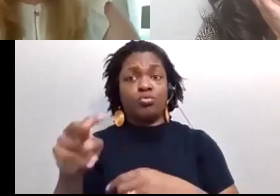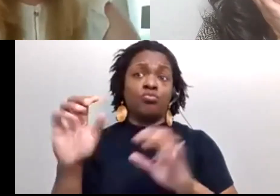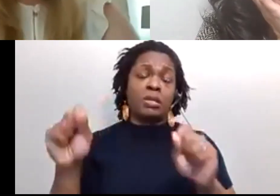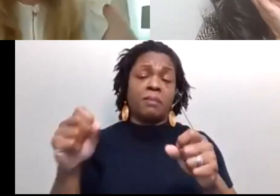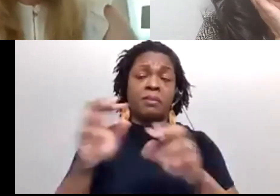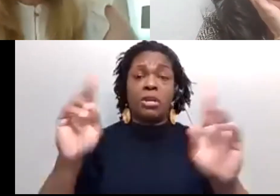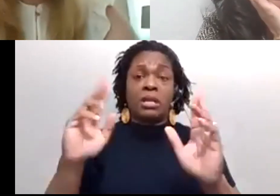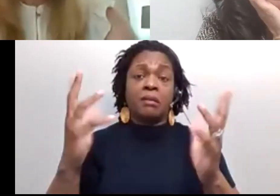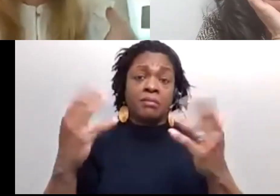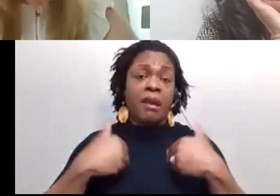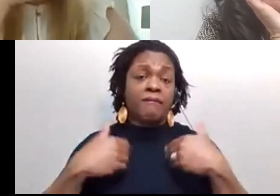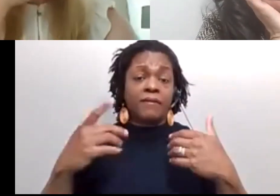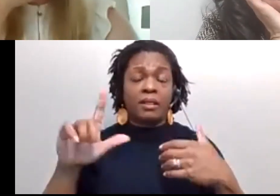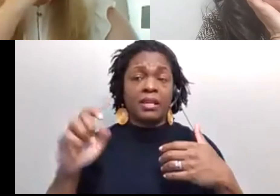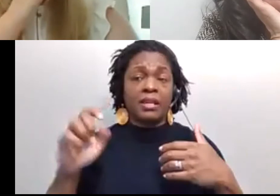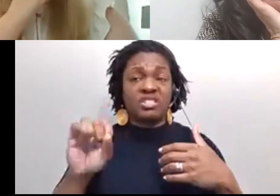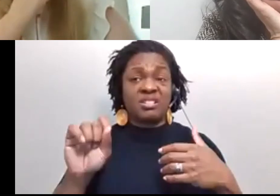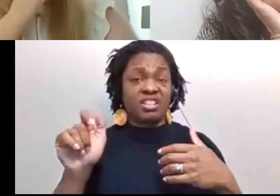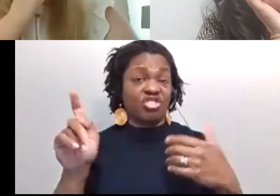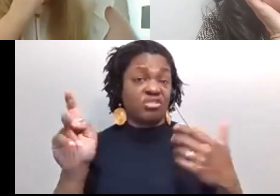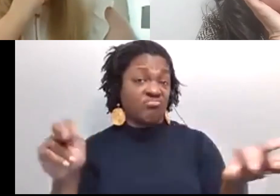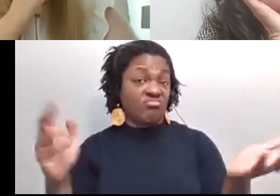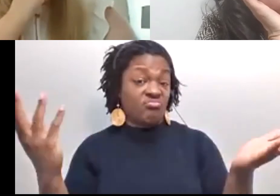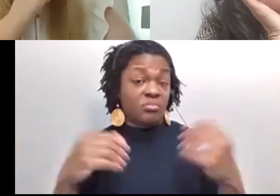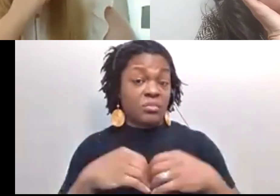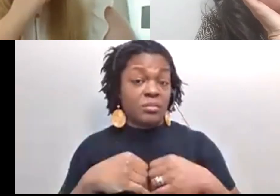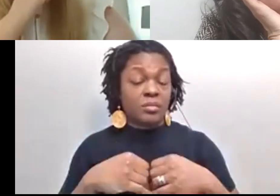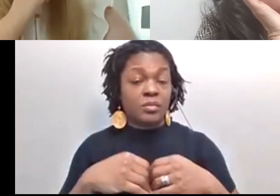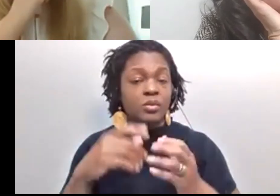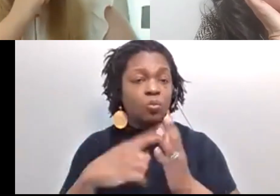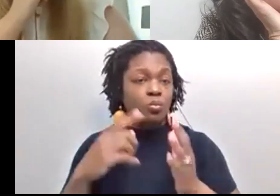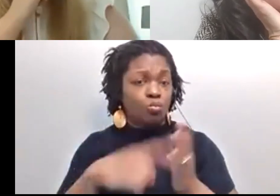have legislation. I don't know, what are you guys' thoughts on that?